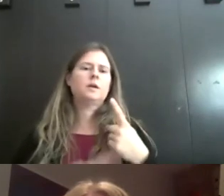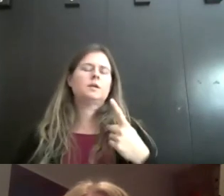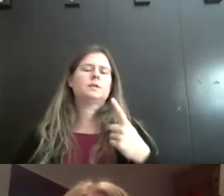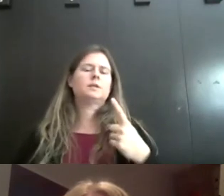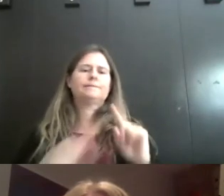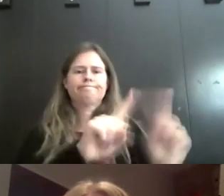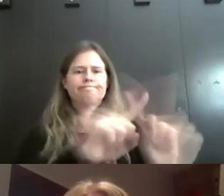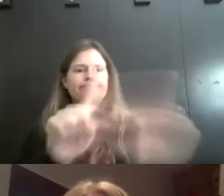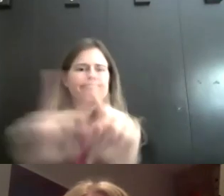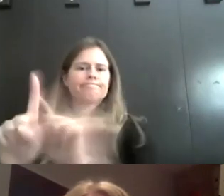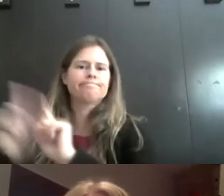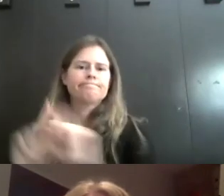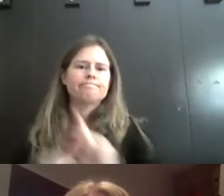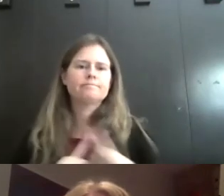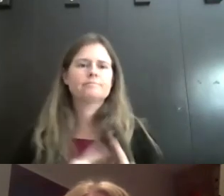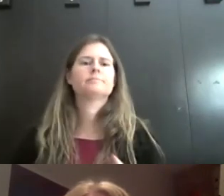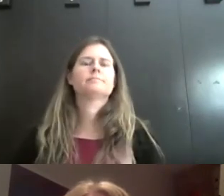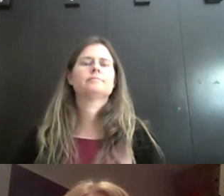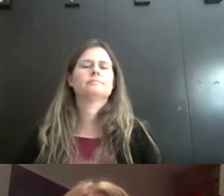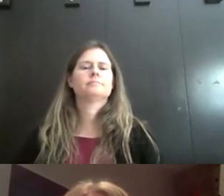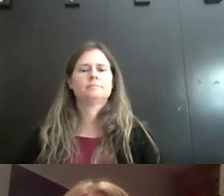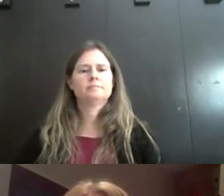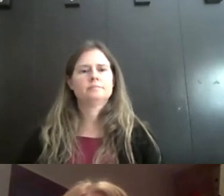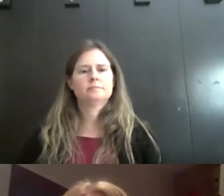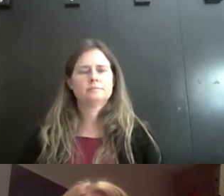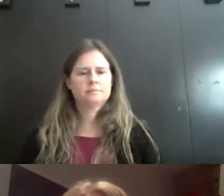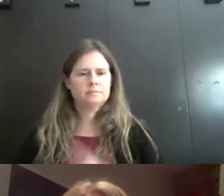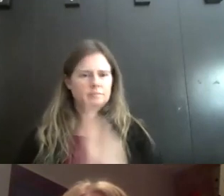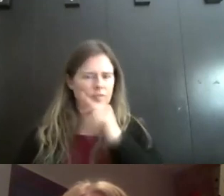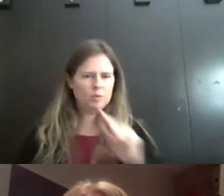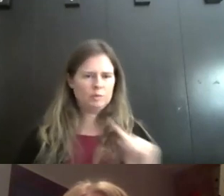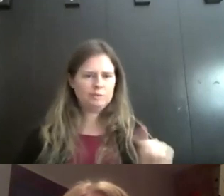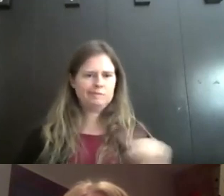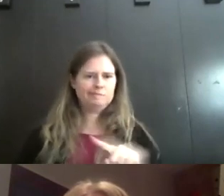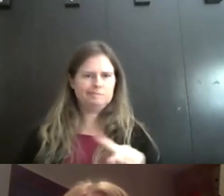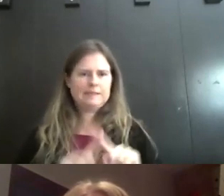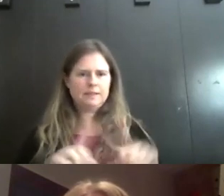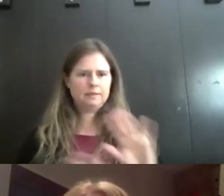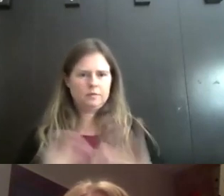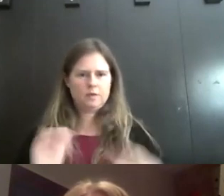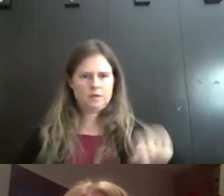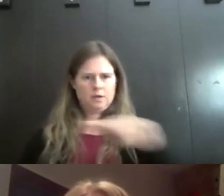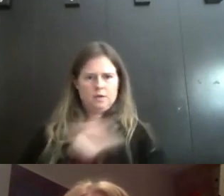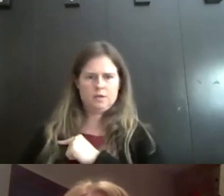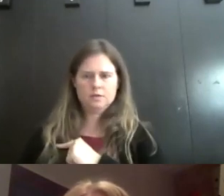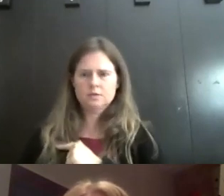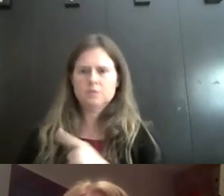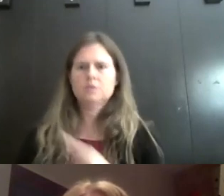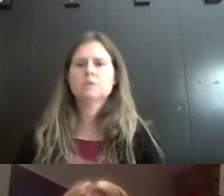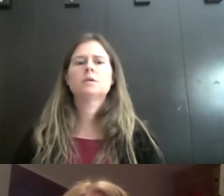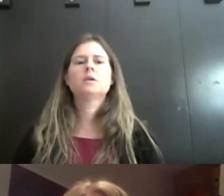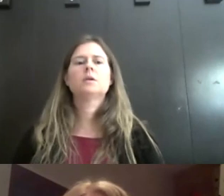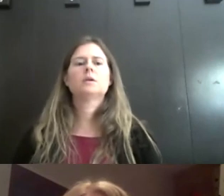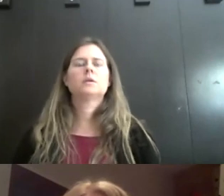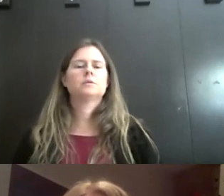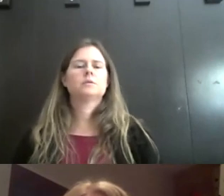with whoever's a little bit different than us, with your neighbors once again, and just start